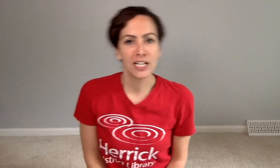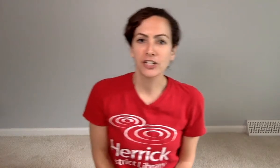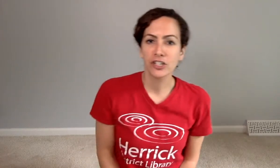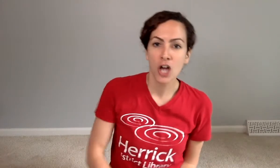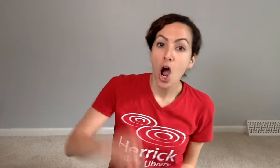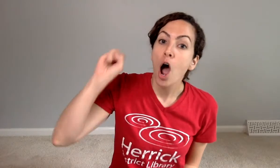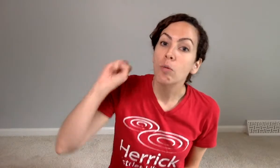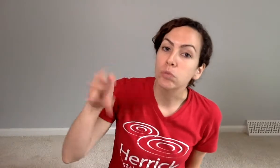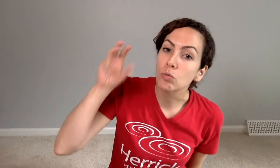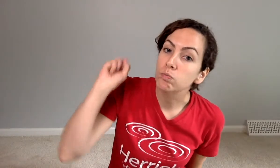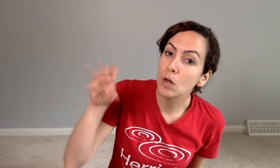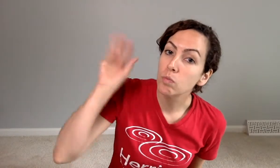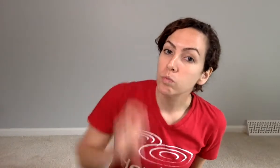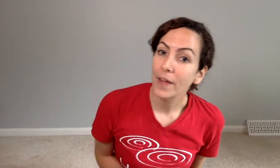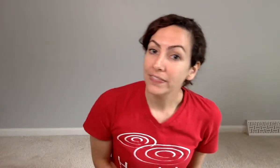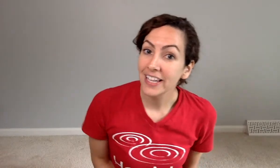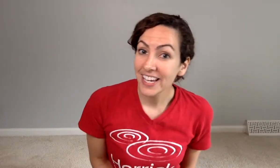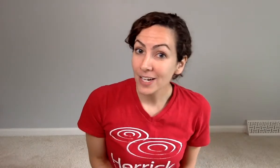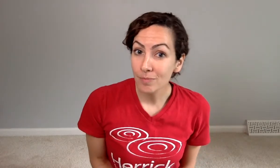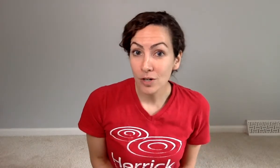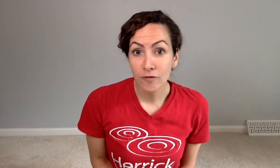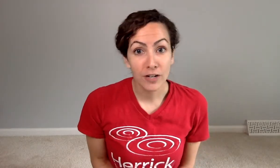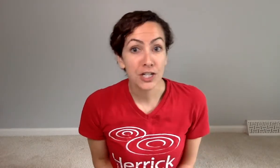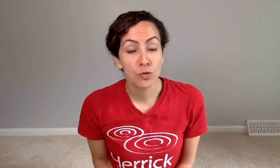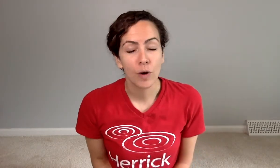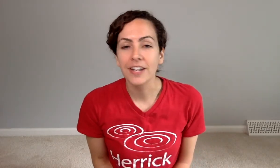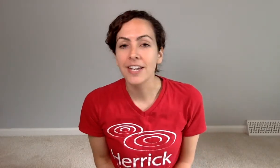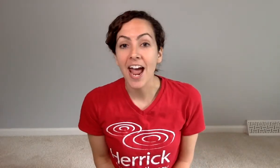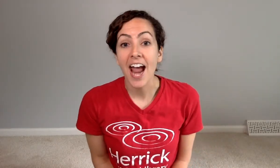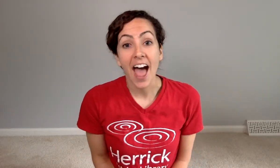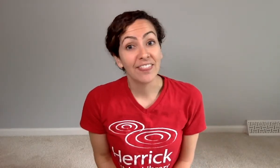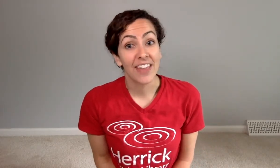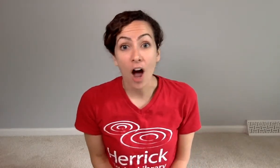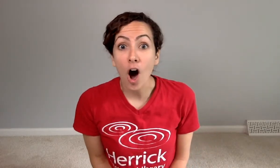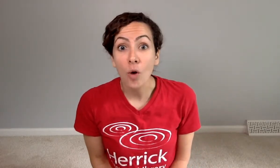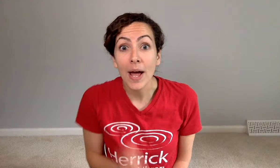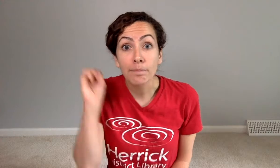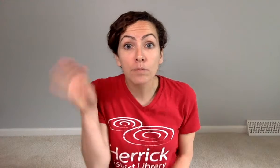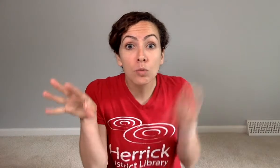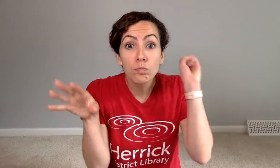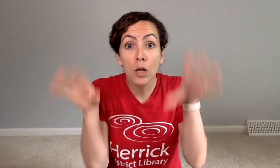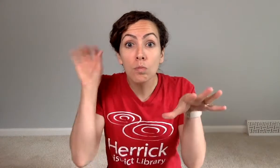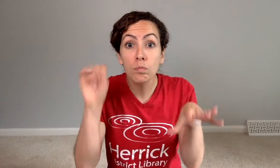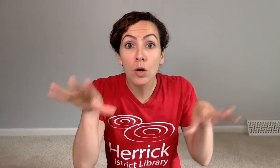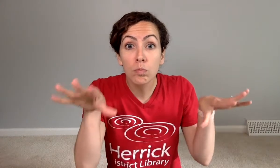fish. Bloop, bloop went the little blue fish one day, and they all went bloop, bloop, bloop.